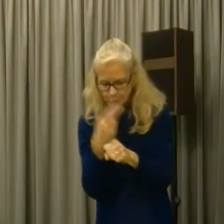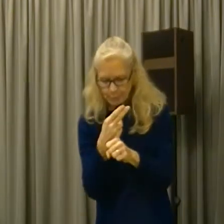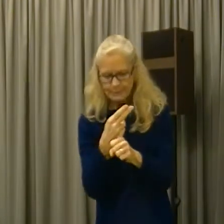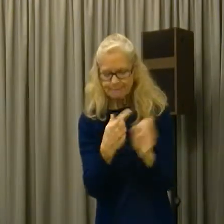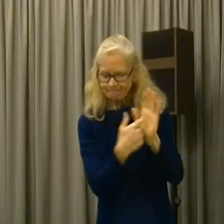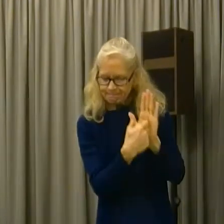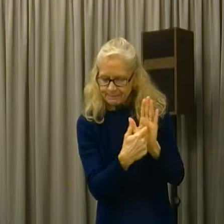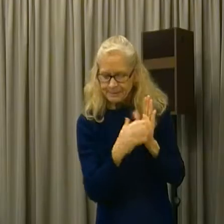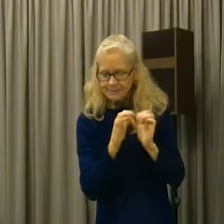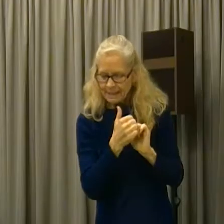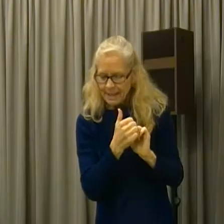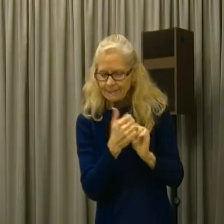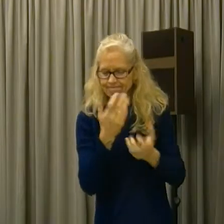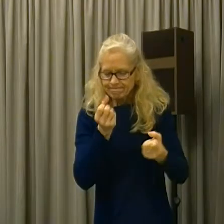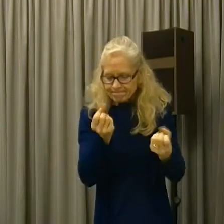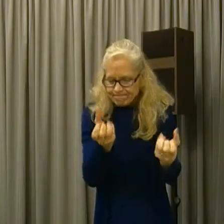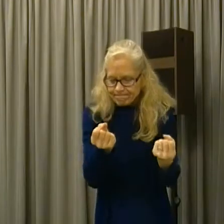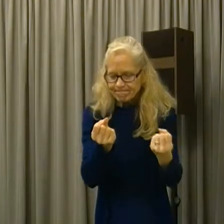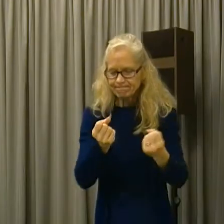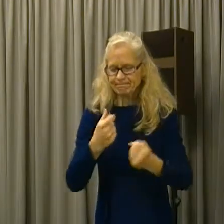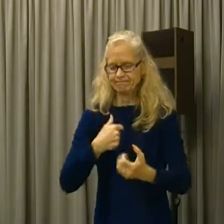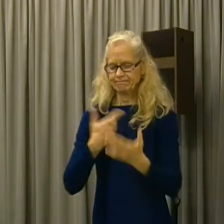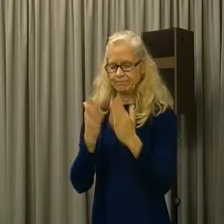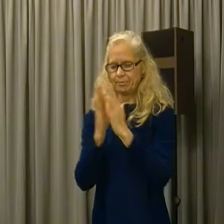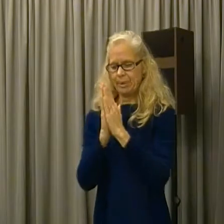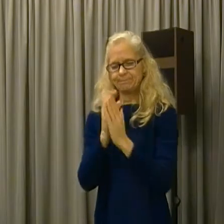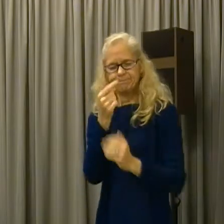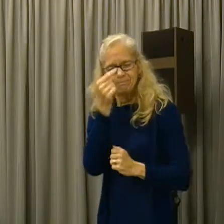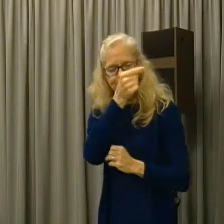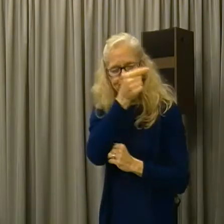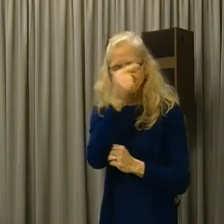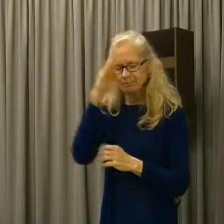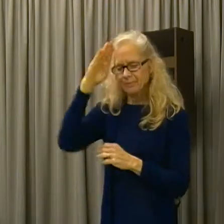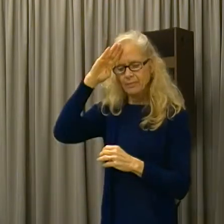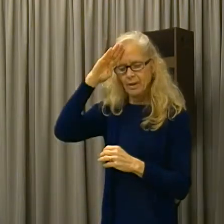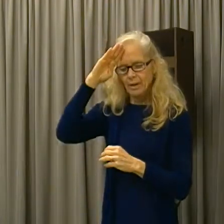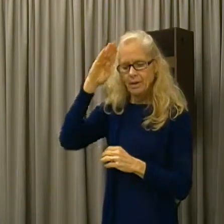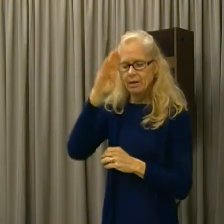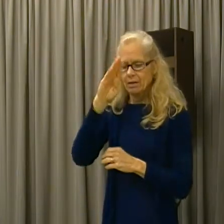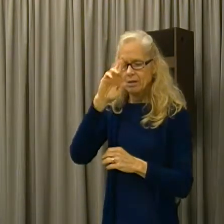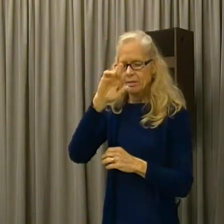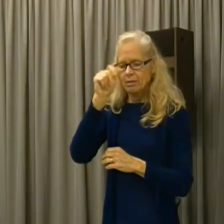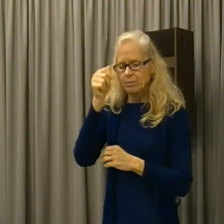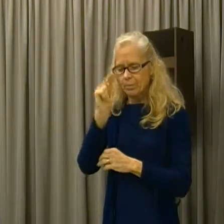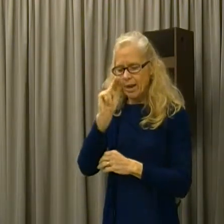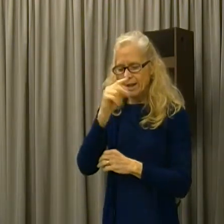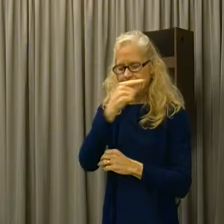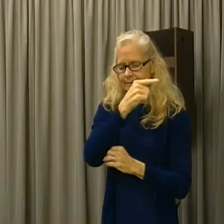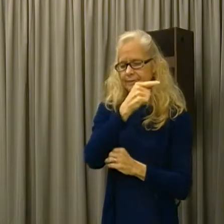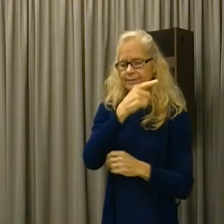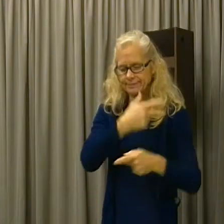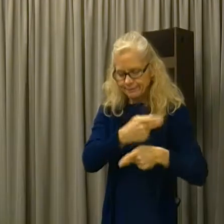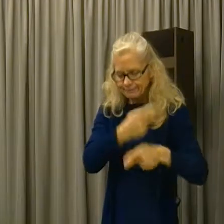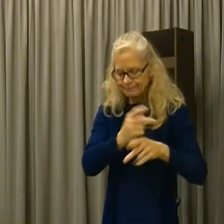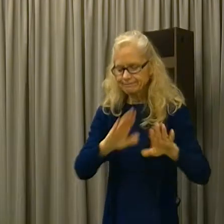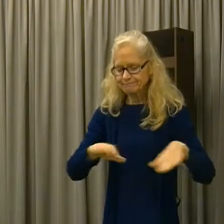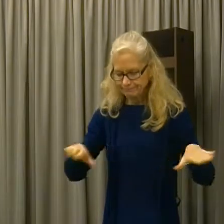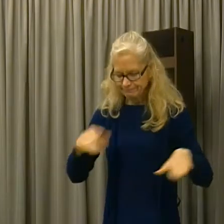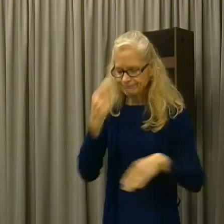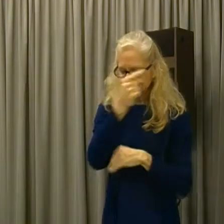Bless him with the children there. I thank you for the Word that's gone forth already here in this place. The children's Sunday school